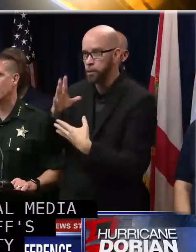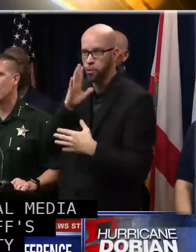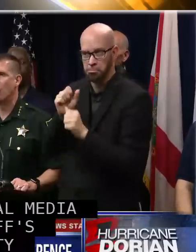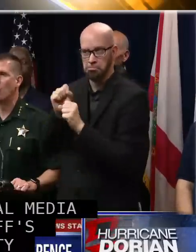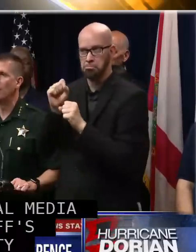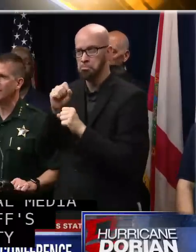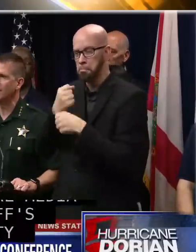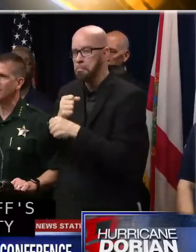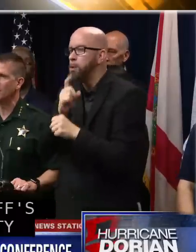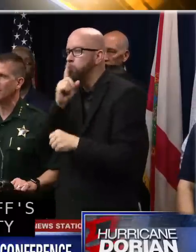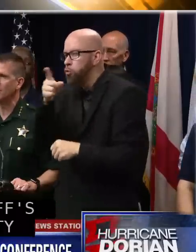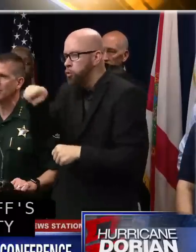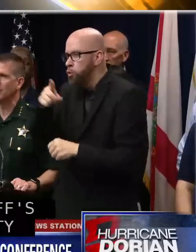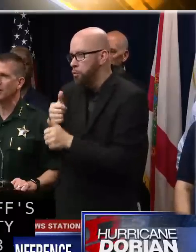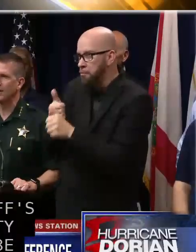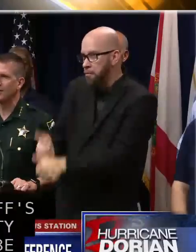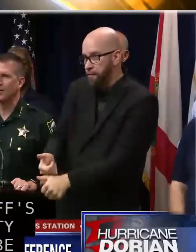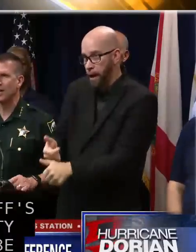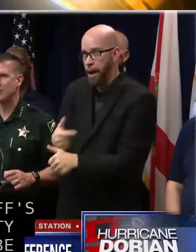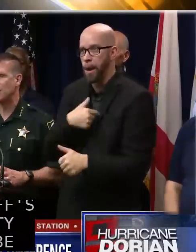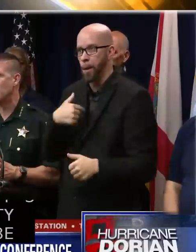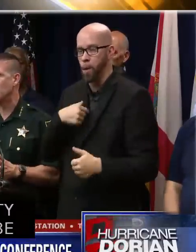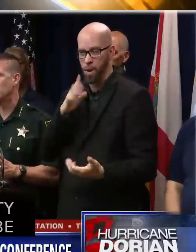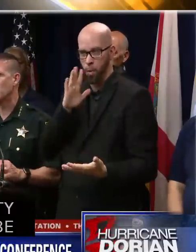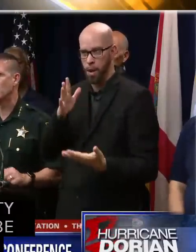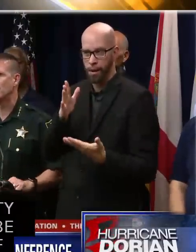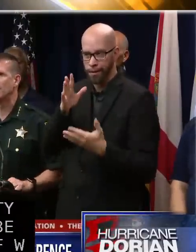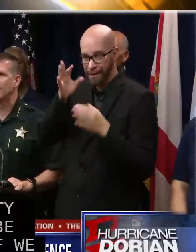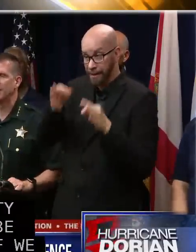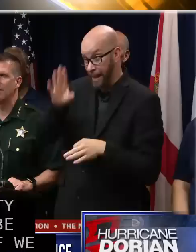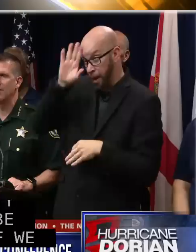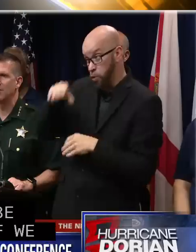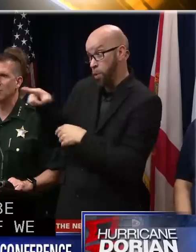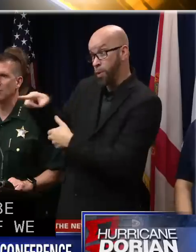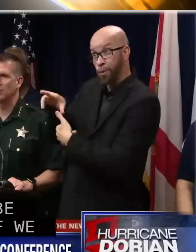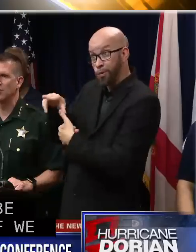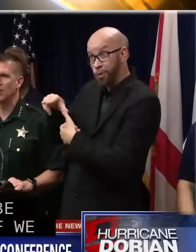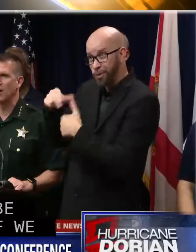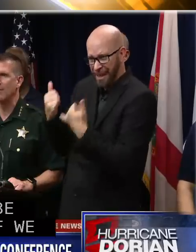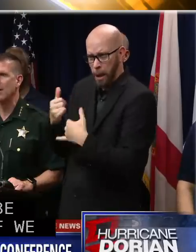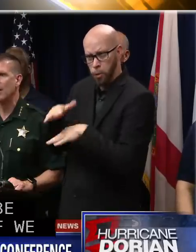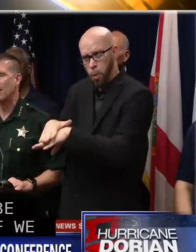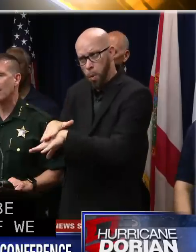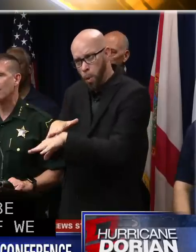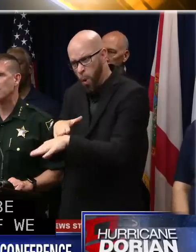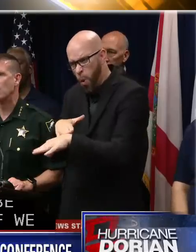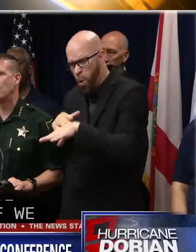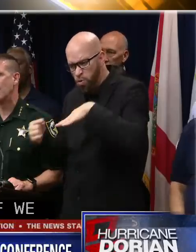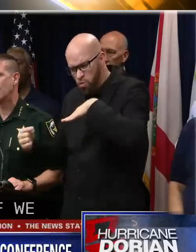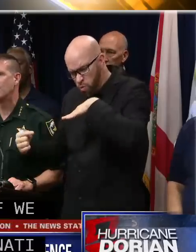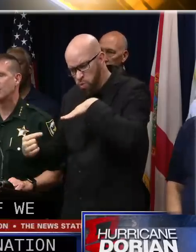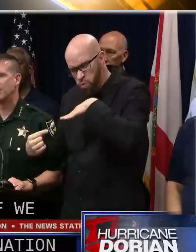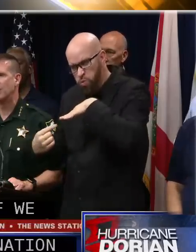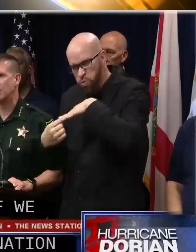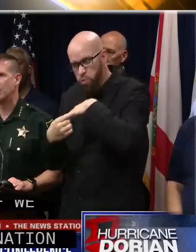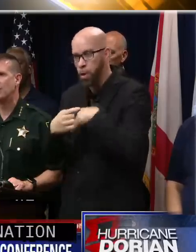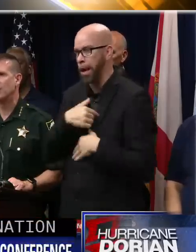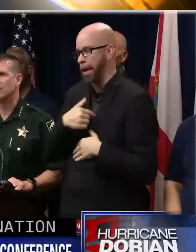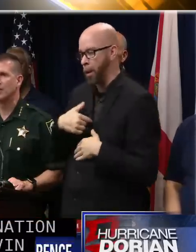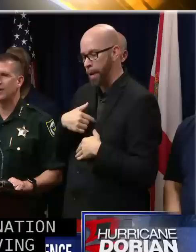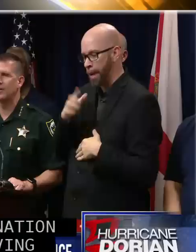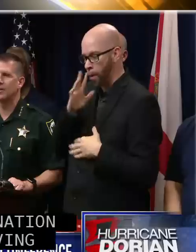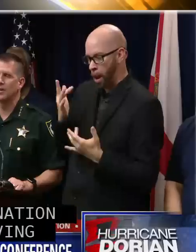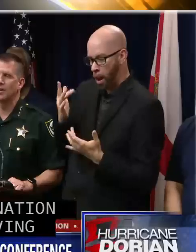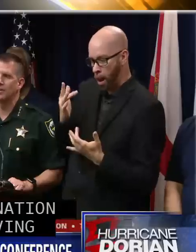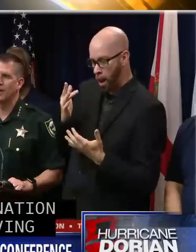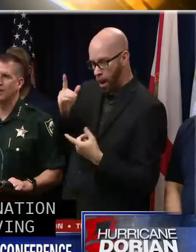curfew. But we'll make that determination later. As you know, the storm is moving very slowly at this time, so we'll make a